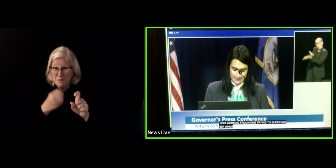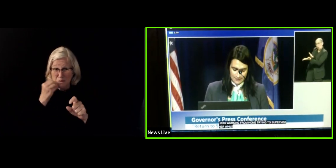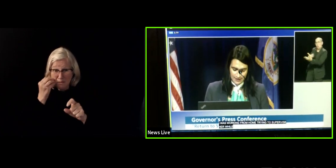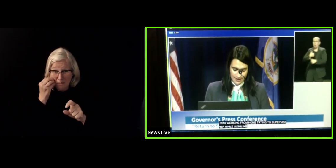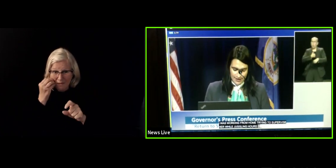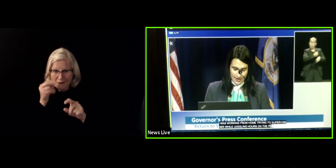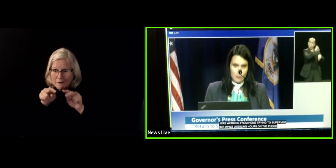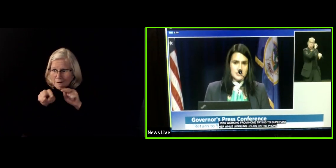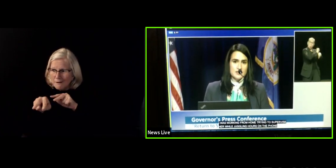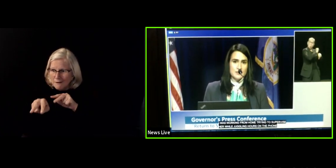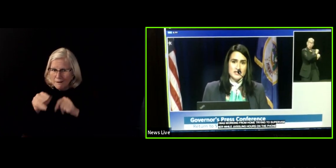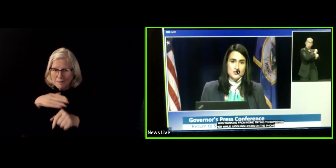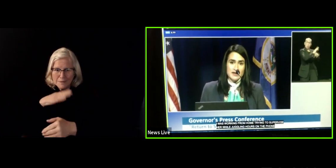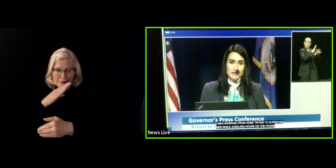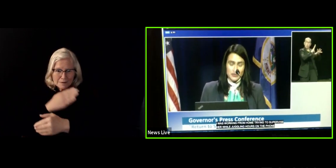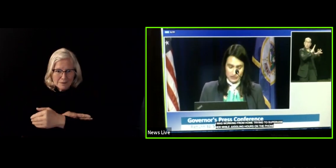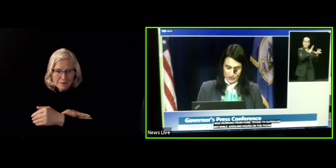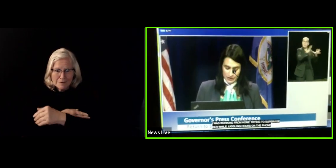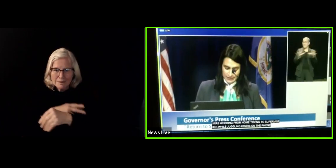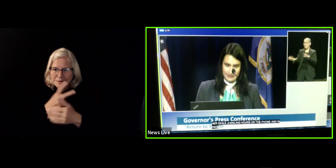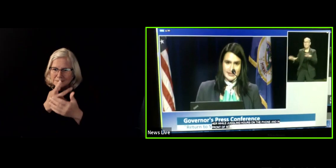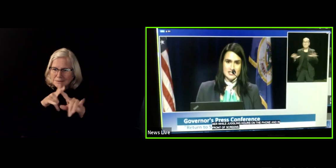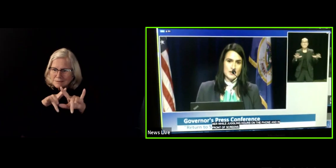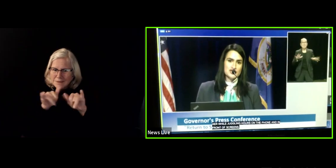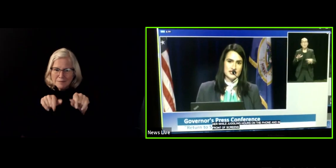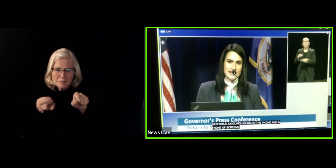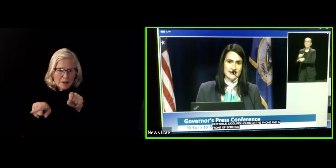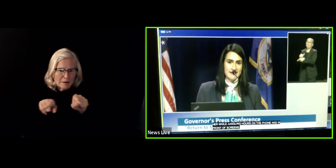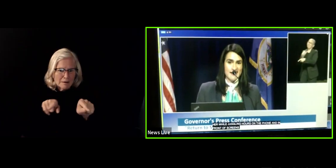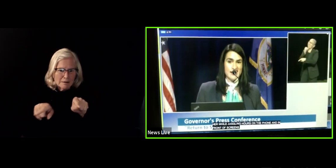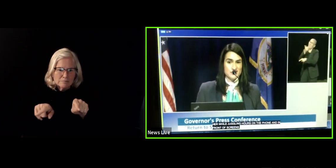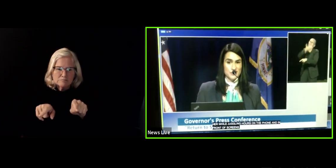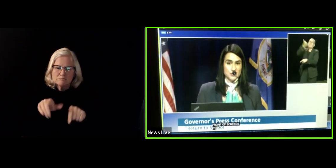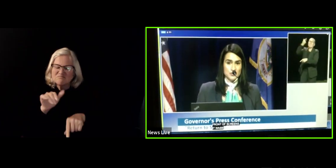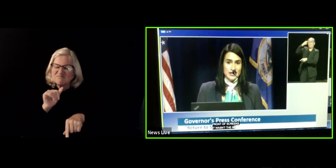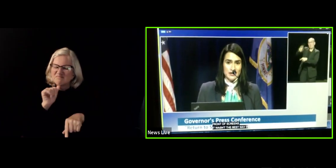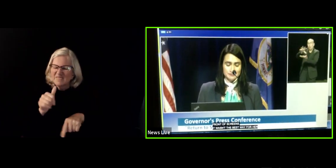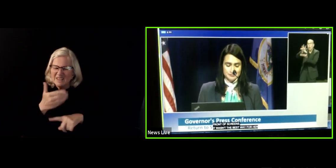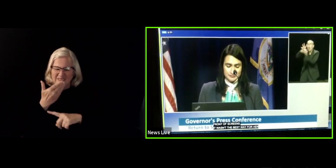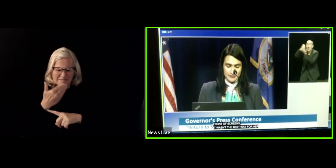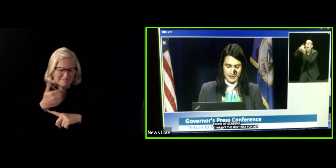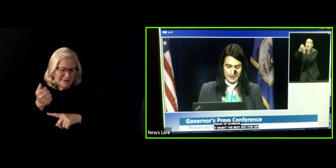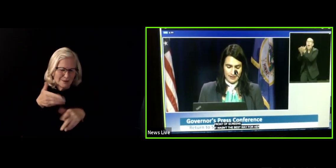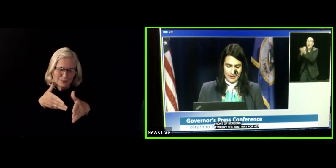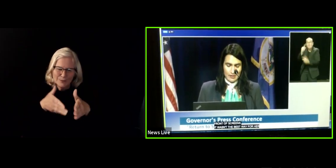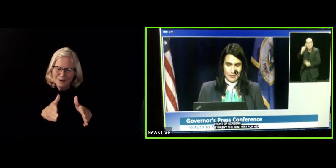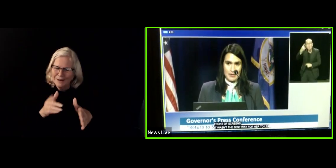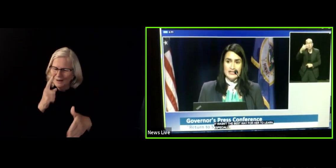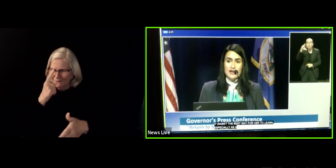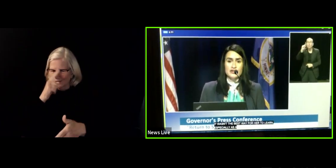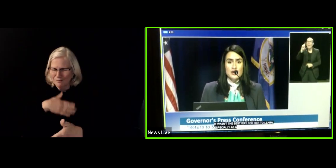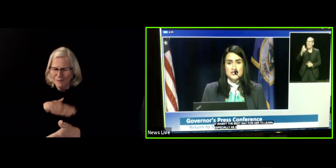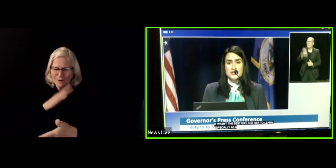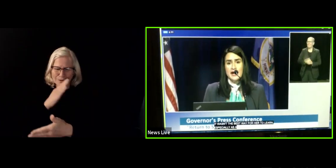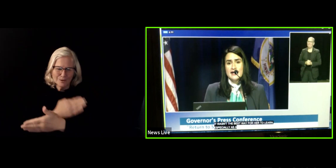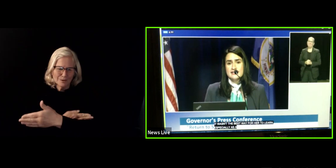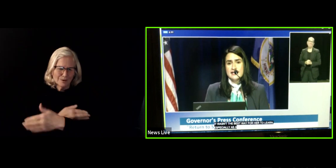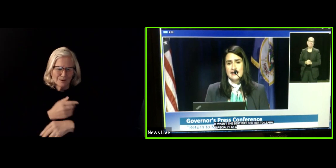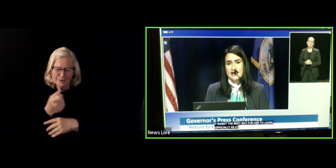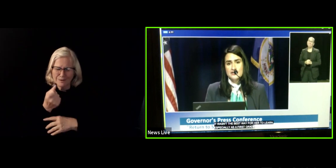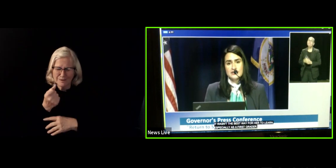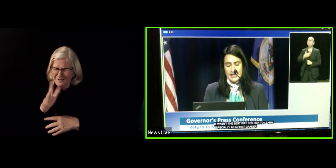screens. It wasn't the best way for her to learn, especially as a first grader. But my daughter also